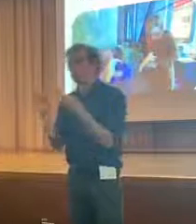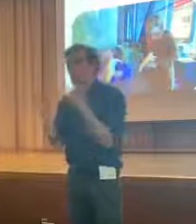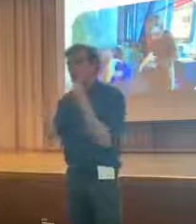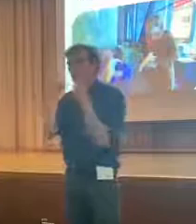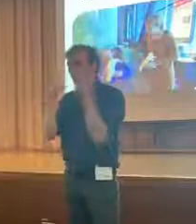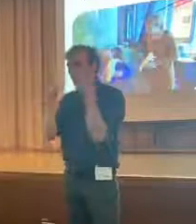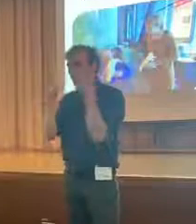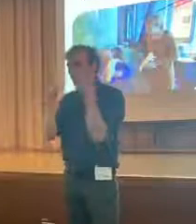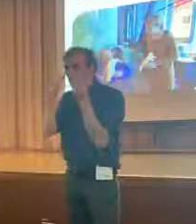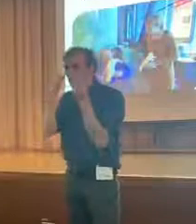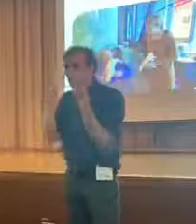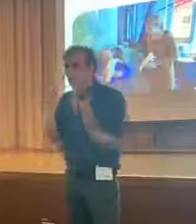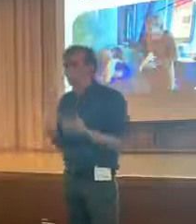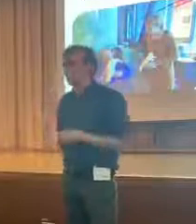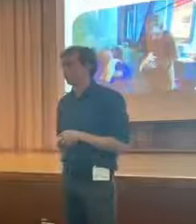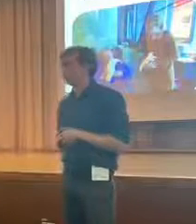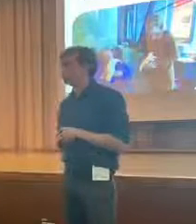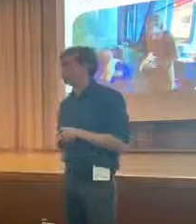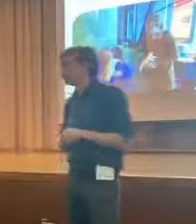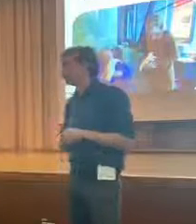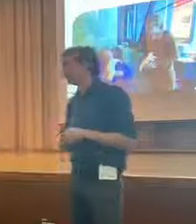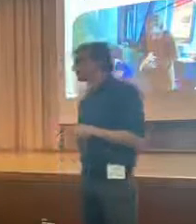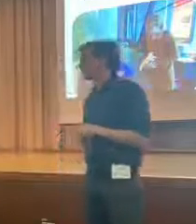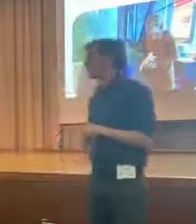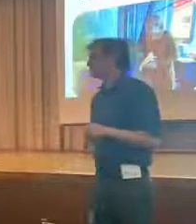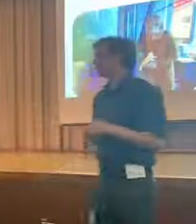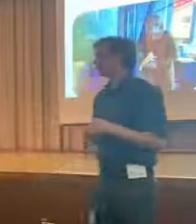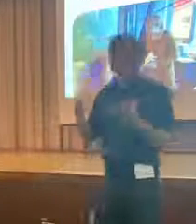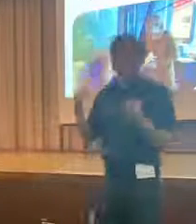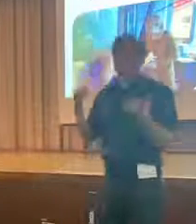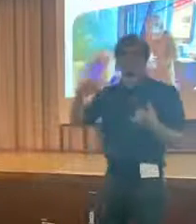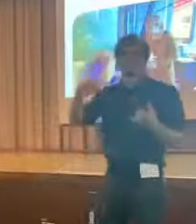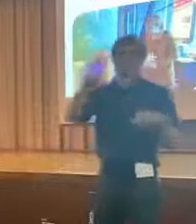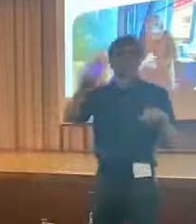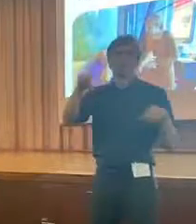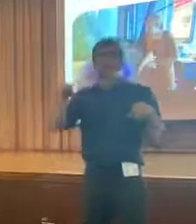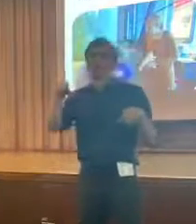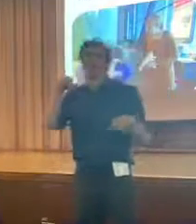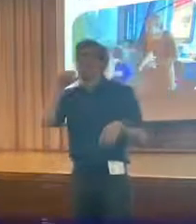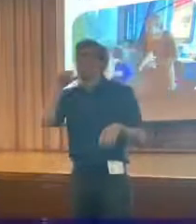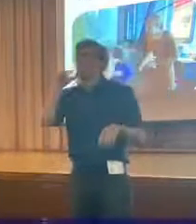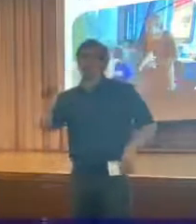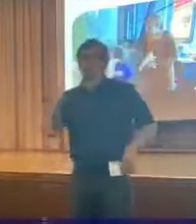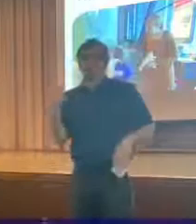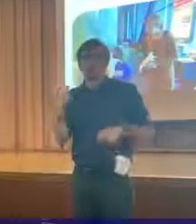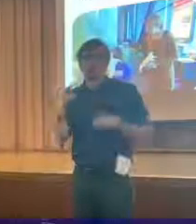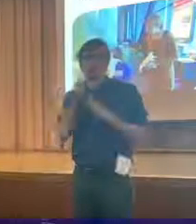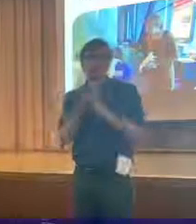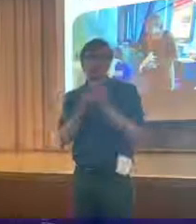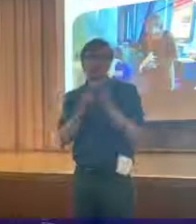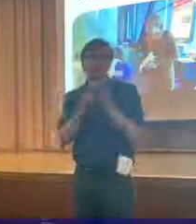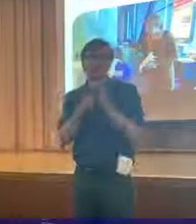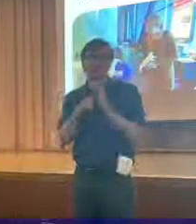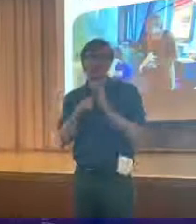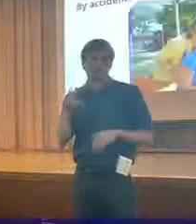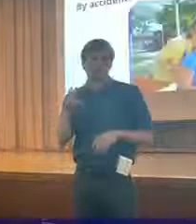more than a legal requirement. It's a wonderful mission of opportunity.